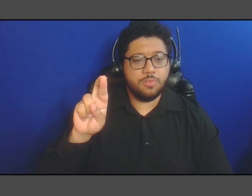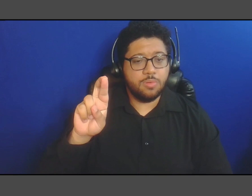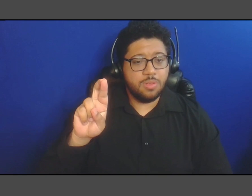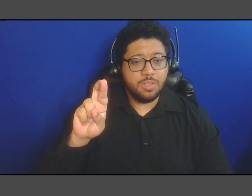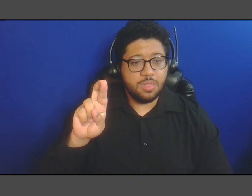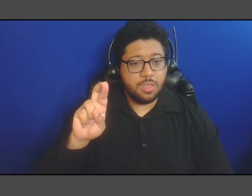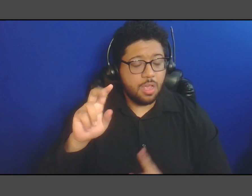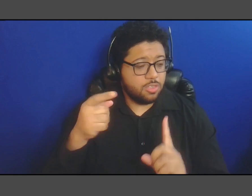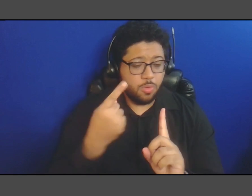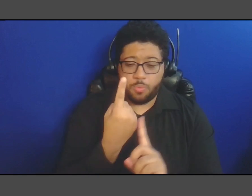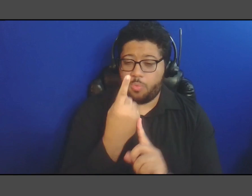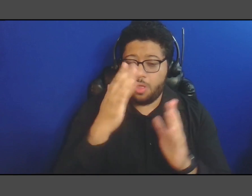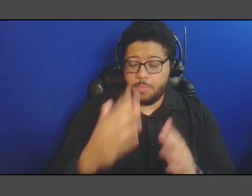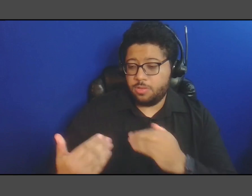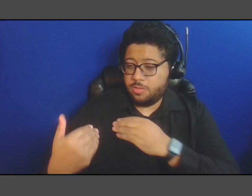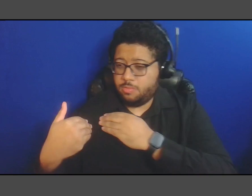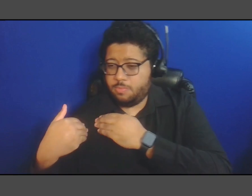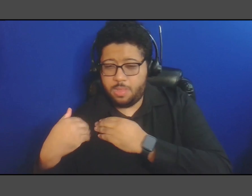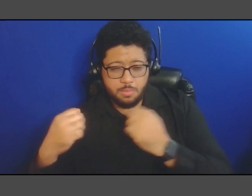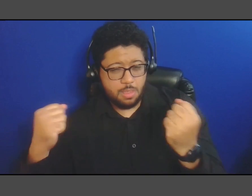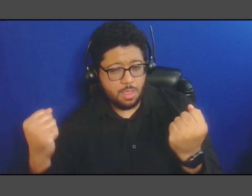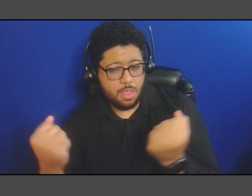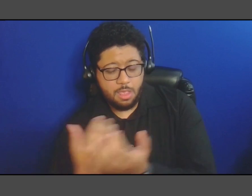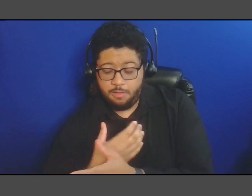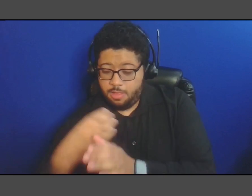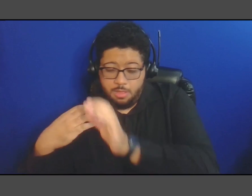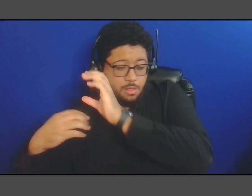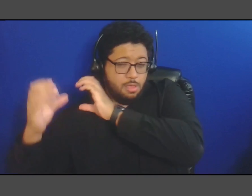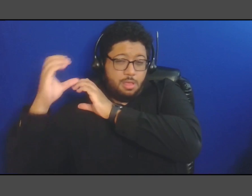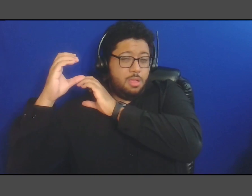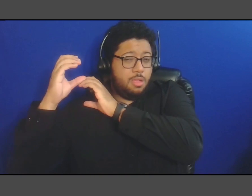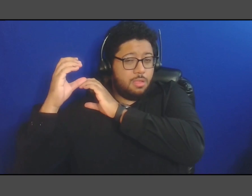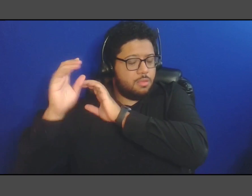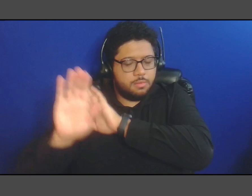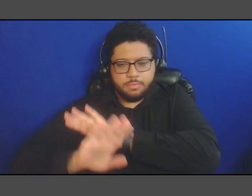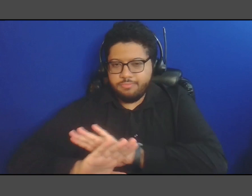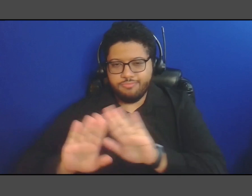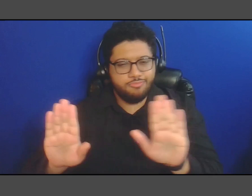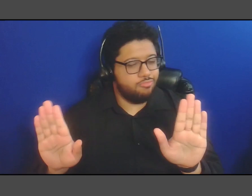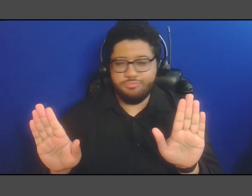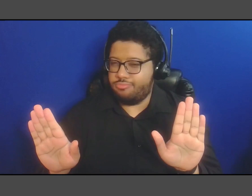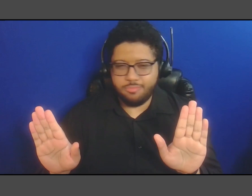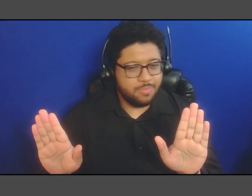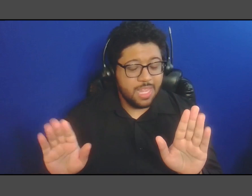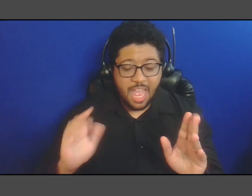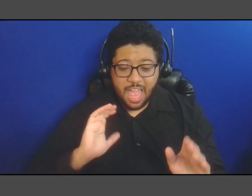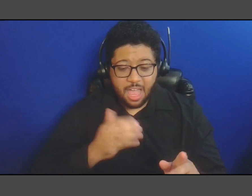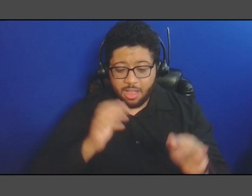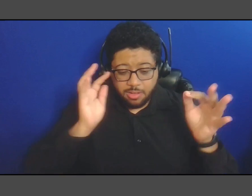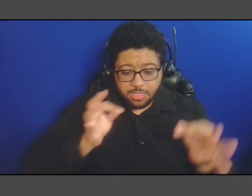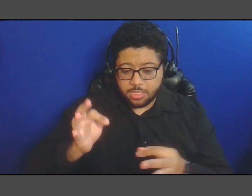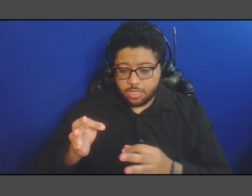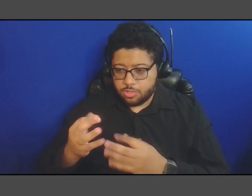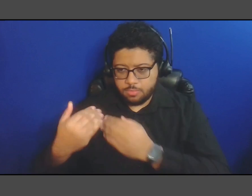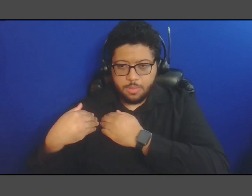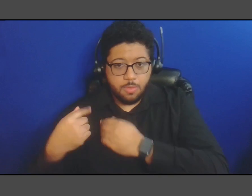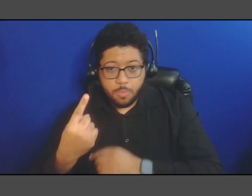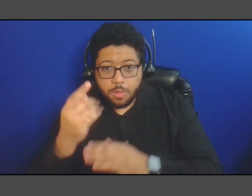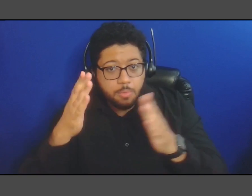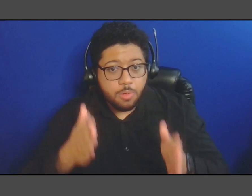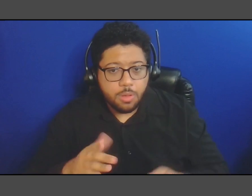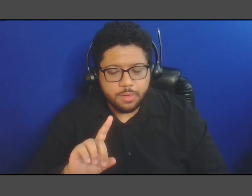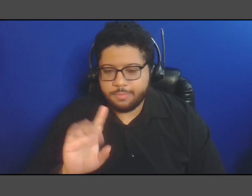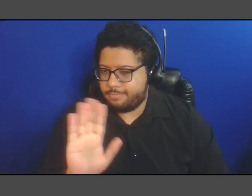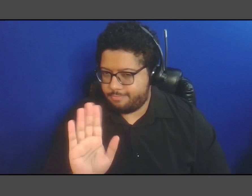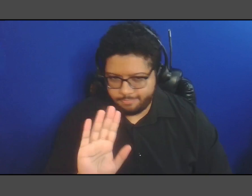for how we steward these lands or make decisions about the priorities that we want to set forth. We're